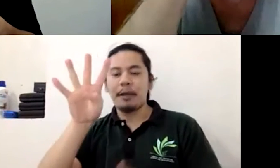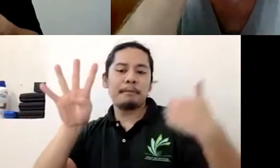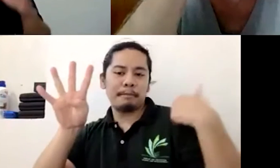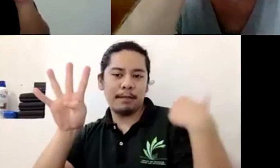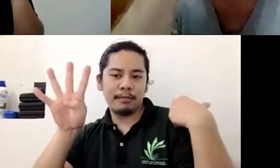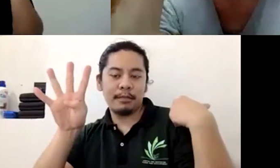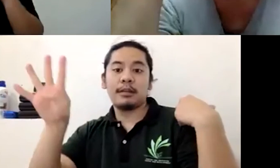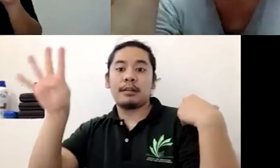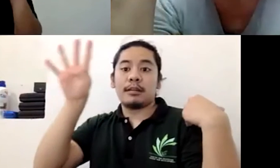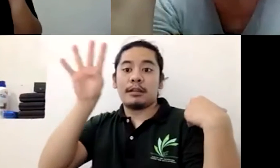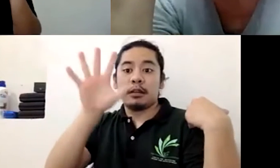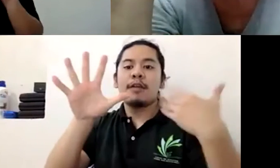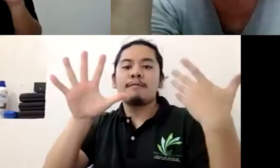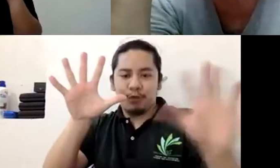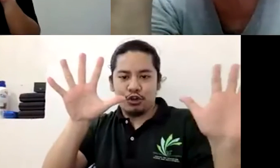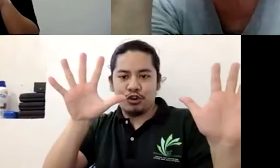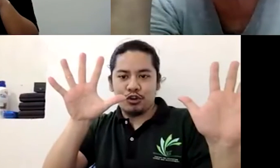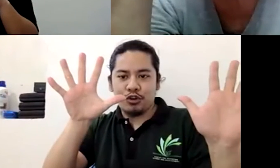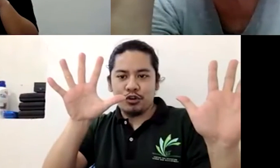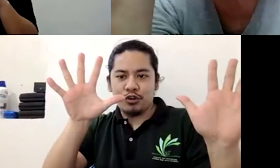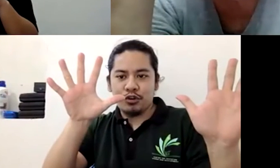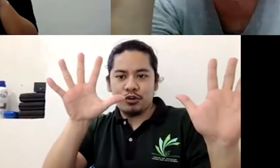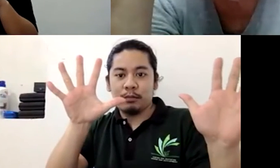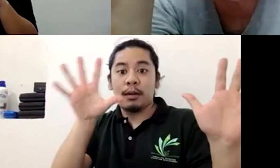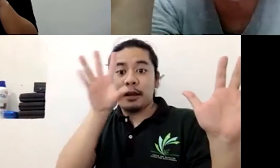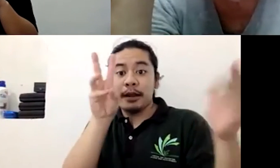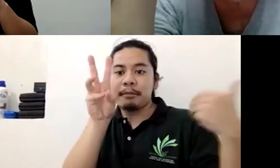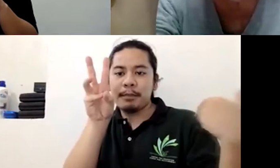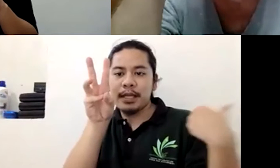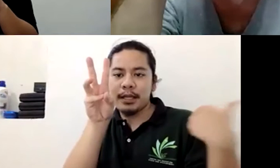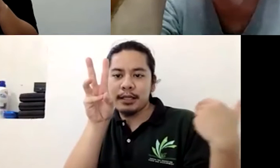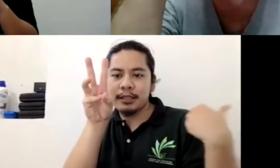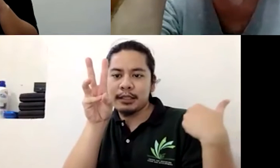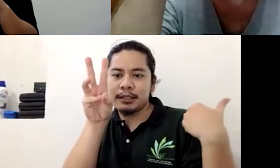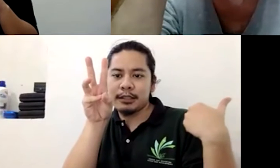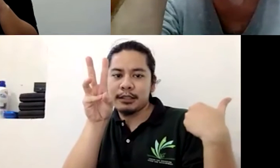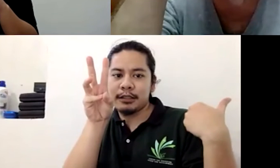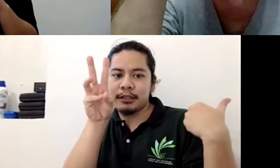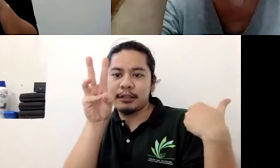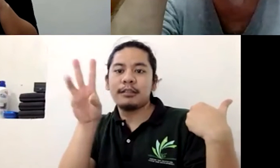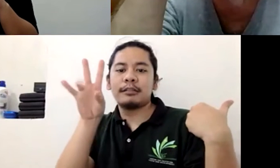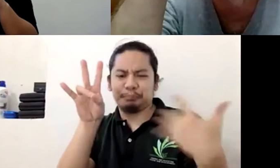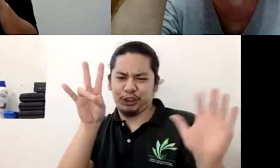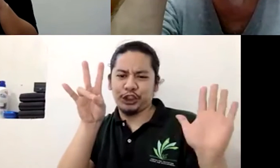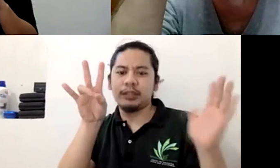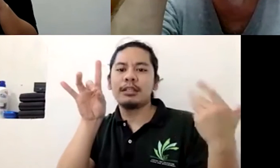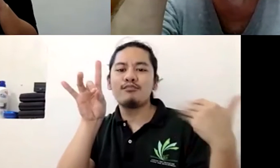And that, Sorry, we're not yet done also I'm with sorry. 2, 3, 4. We're done with 5. We're not yet done with